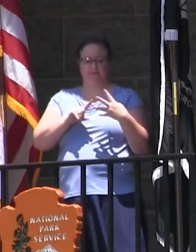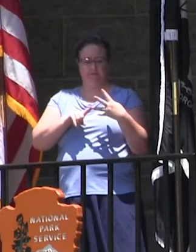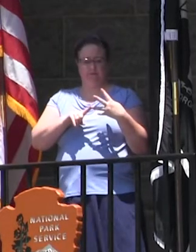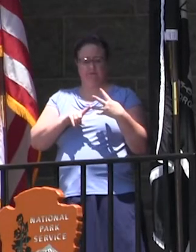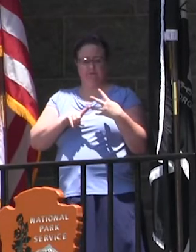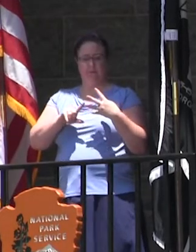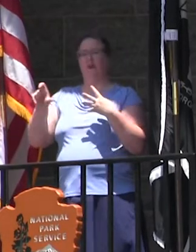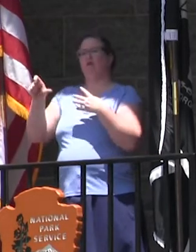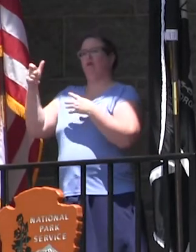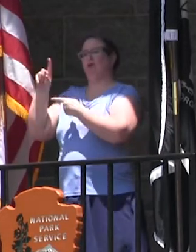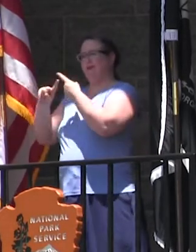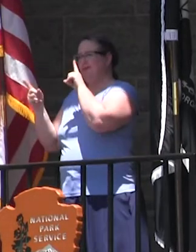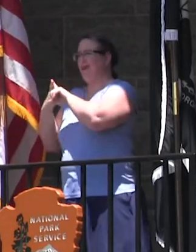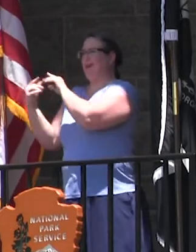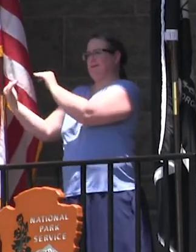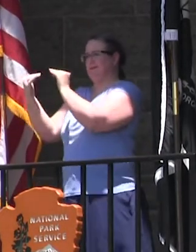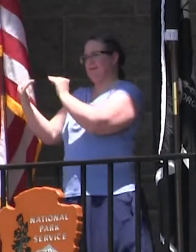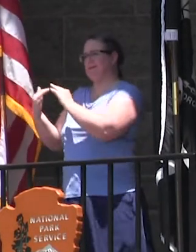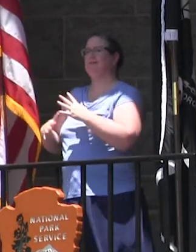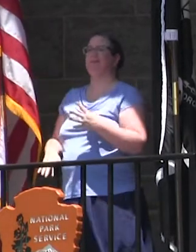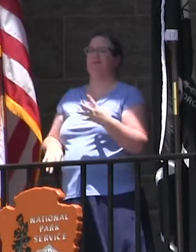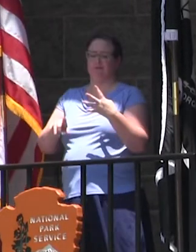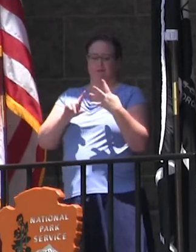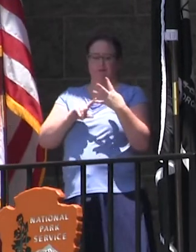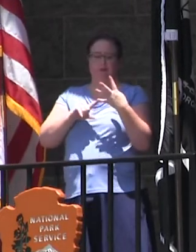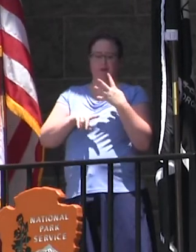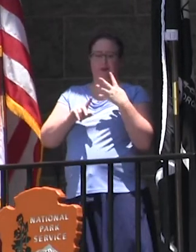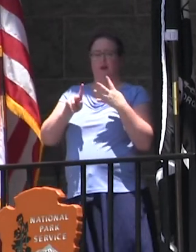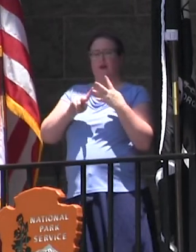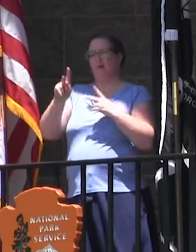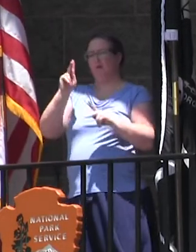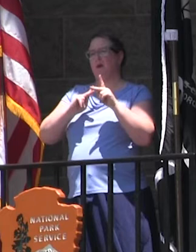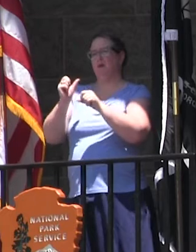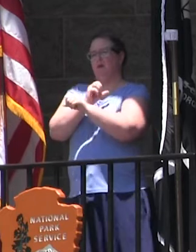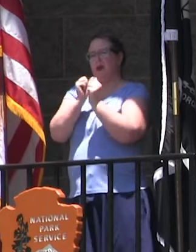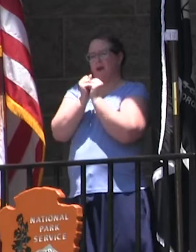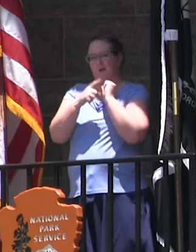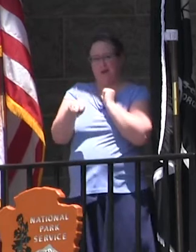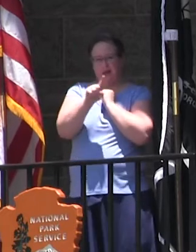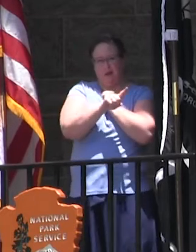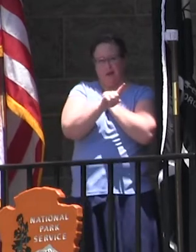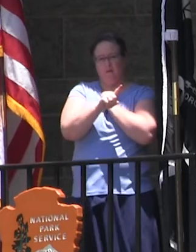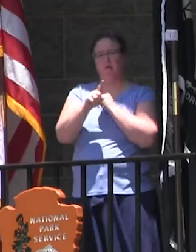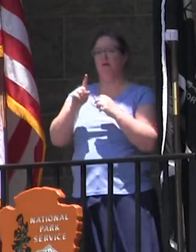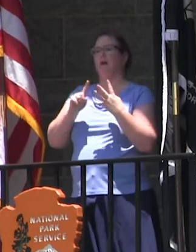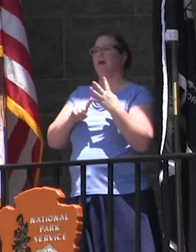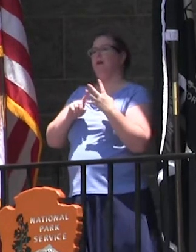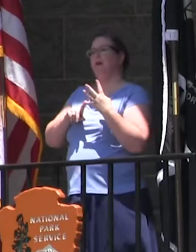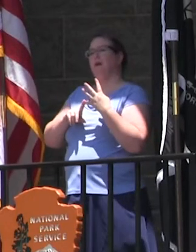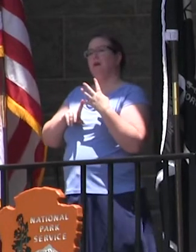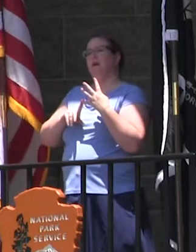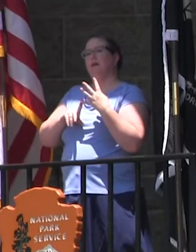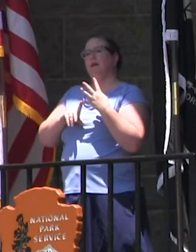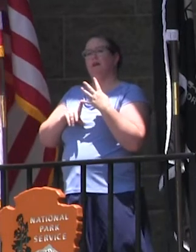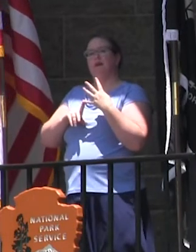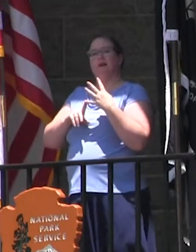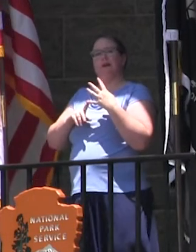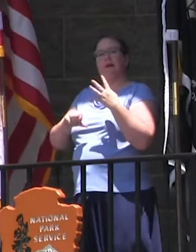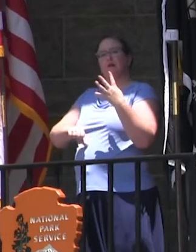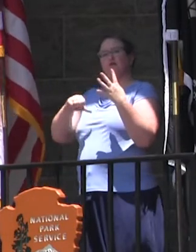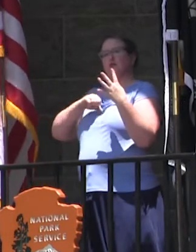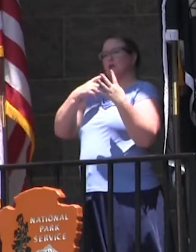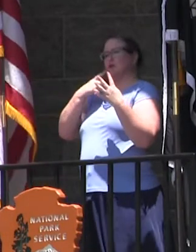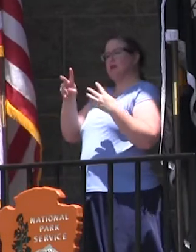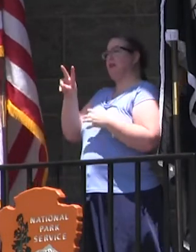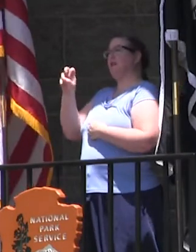it for their fellow comrades, for those fighting by their side against all odds, and for those who eventually separate from the military but proudly claim their status